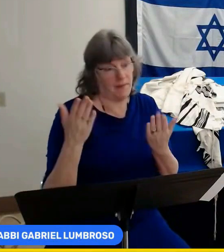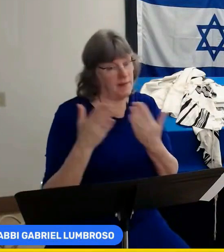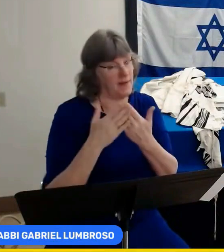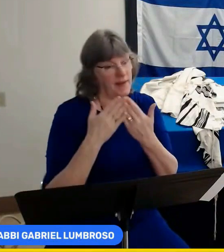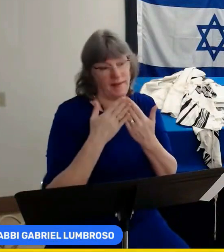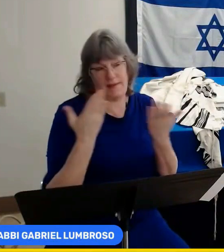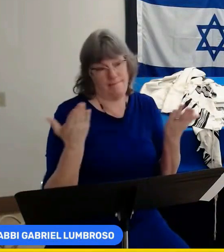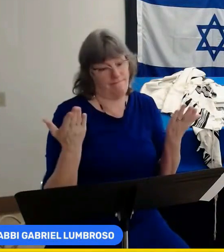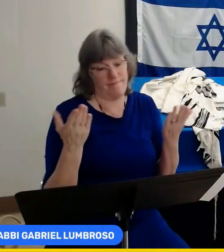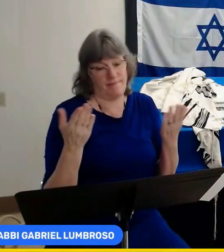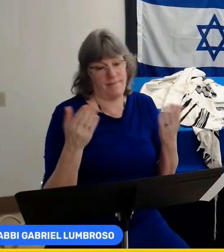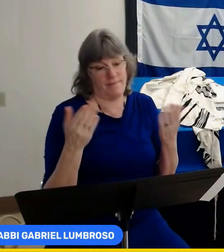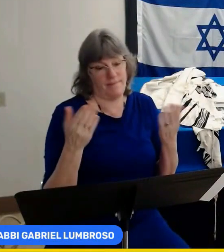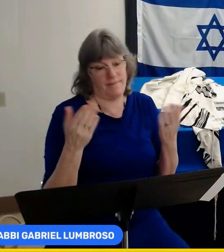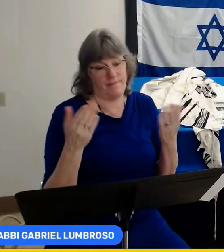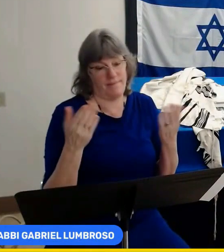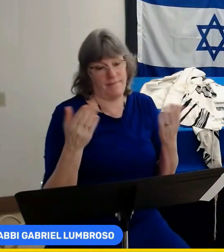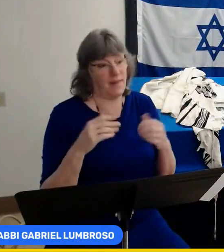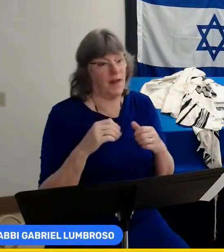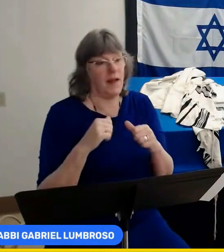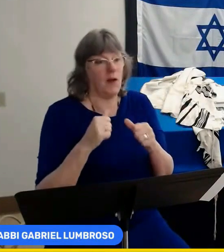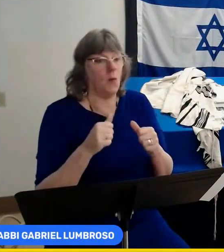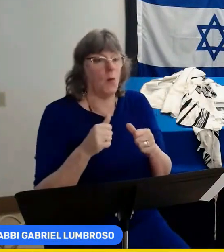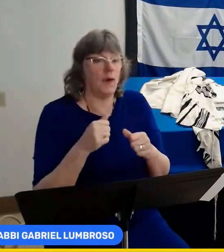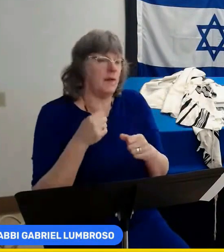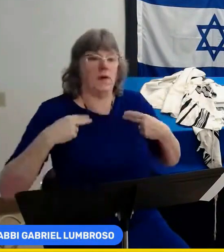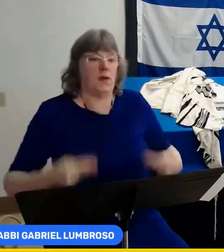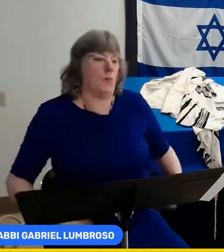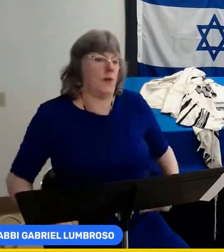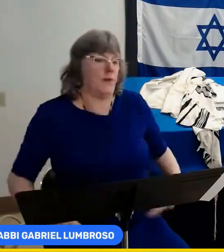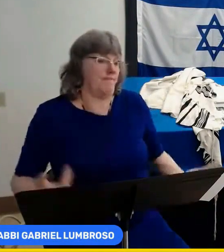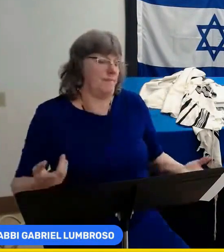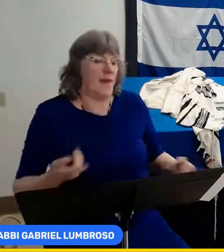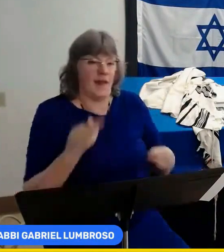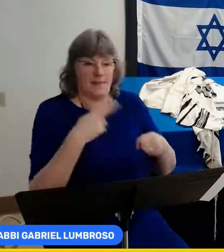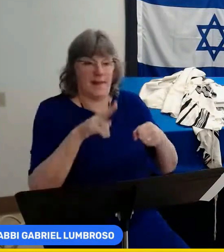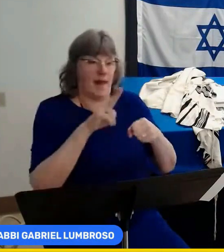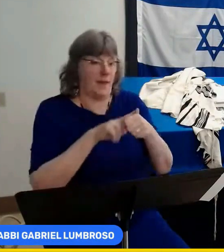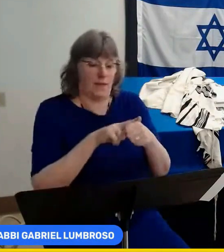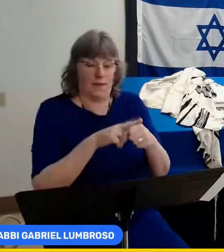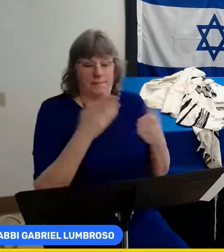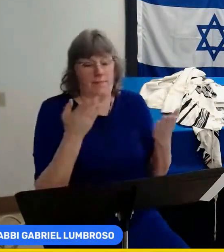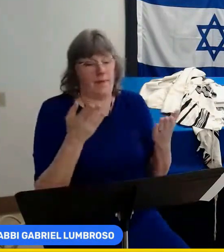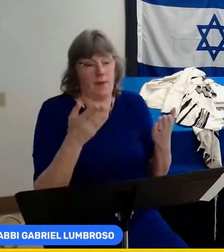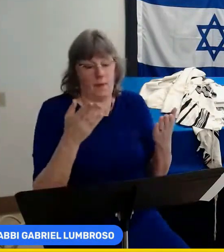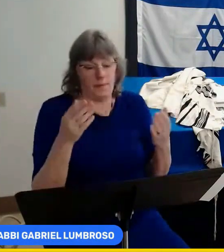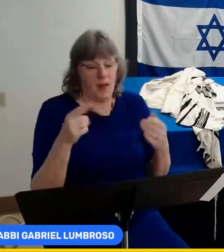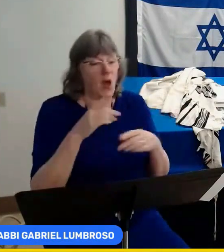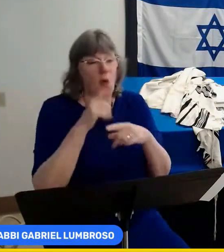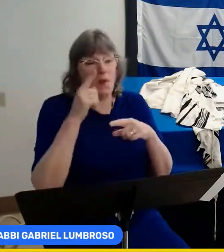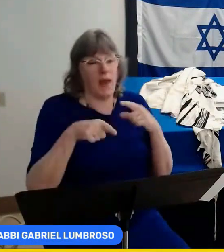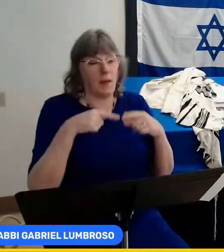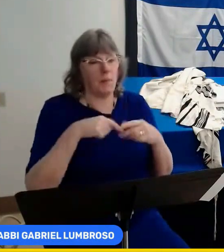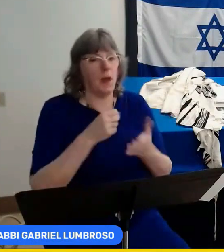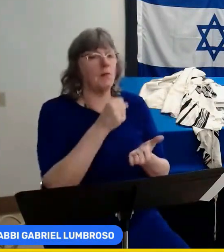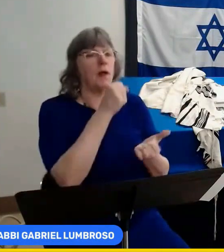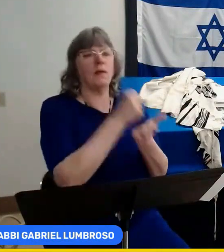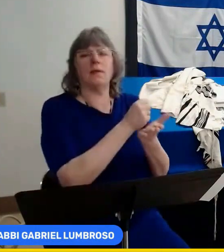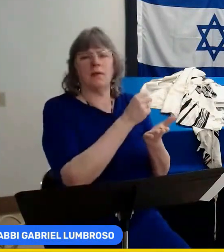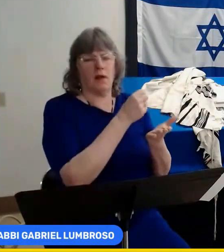default reaction, which we all do. So I think it